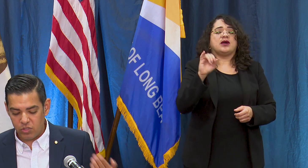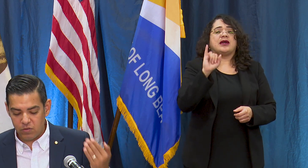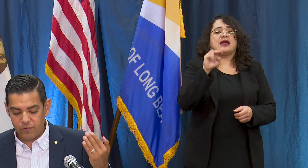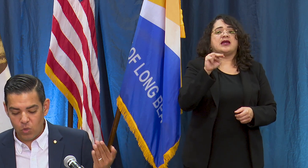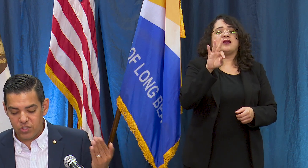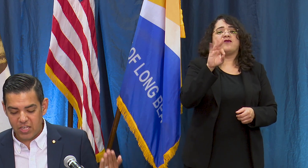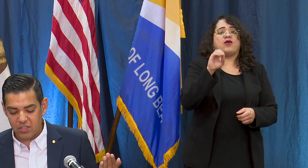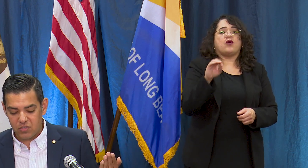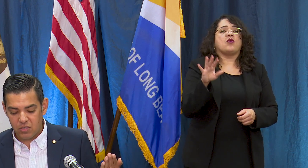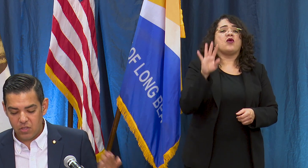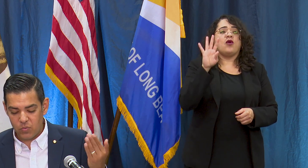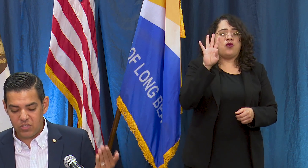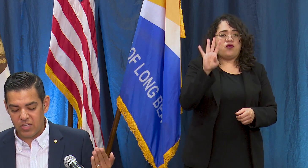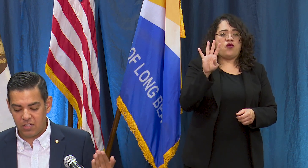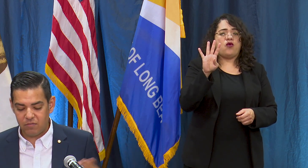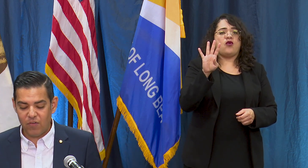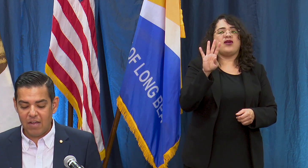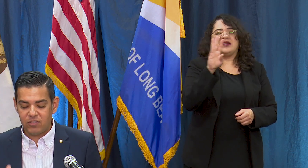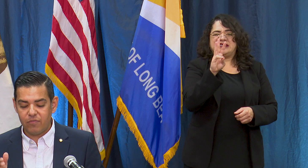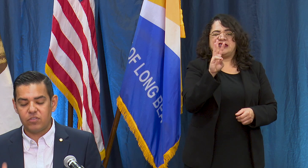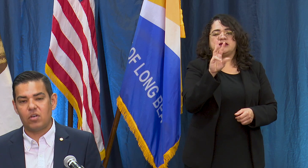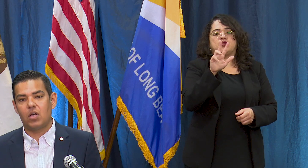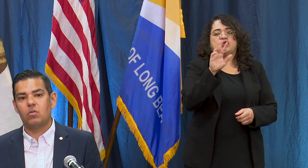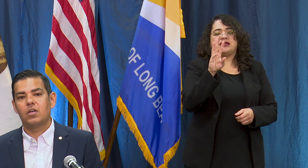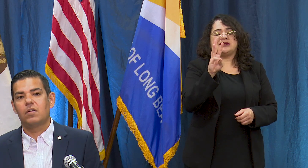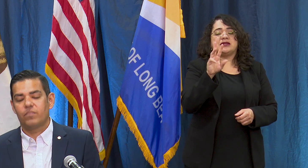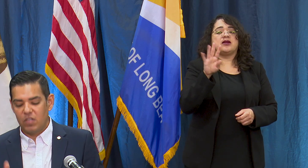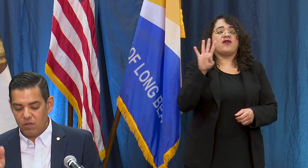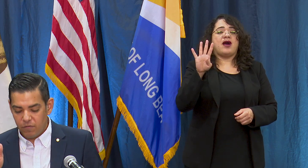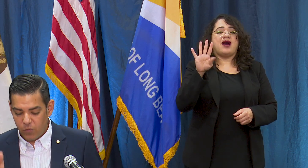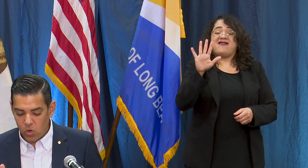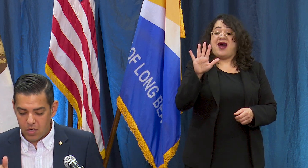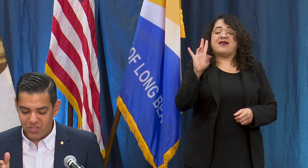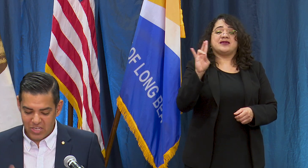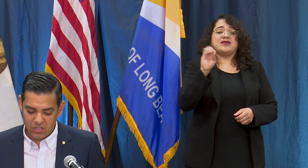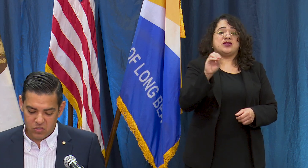570-INFO, which is 4636.